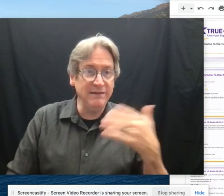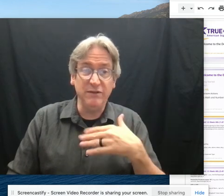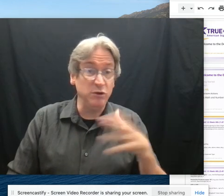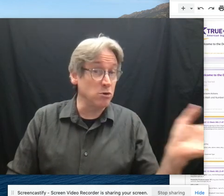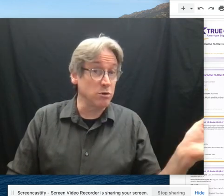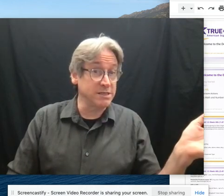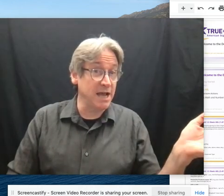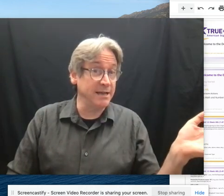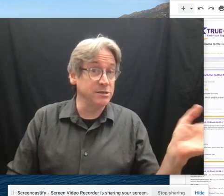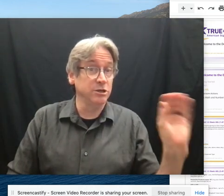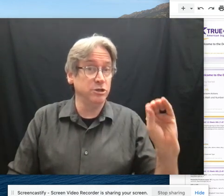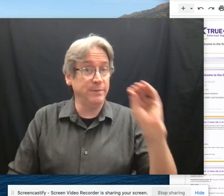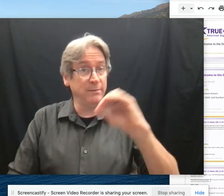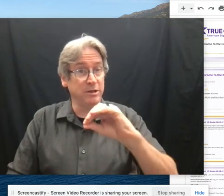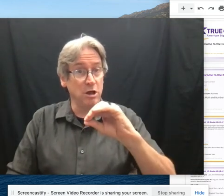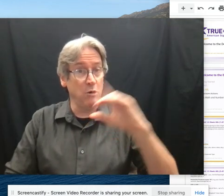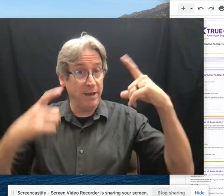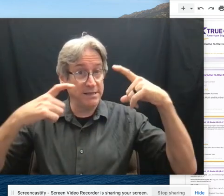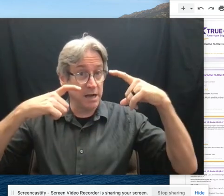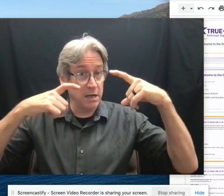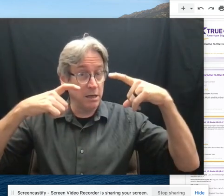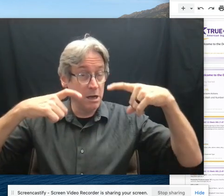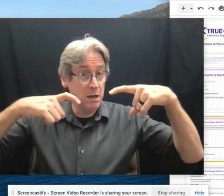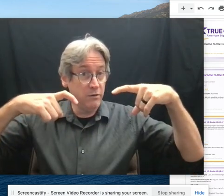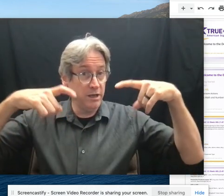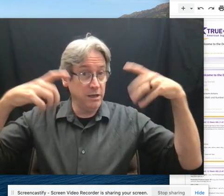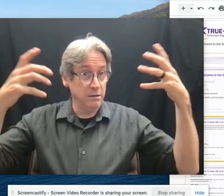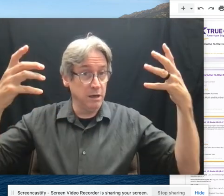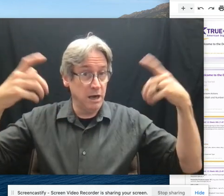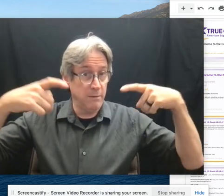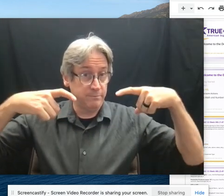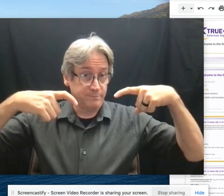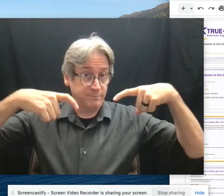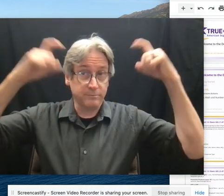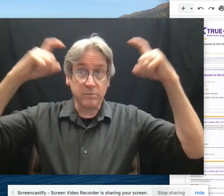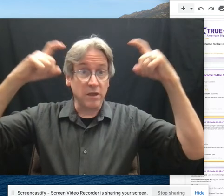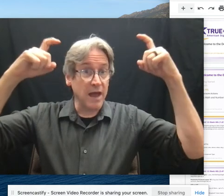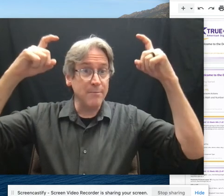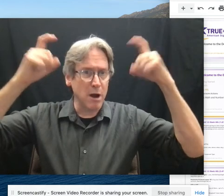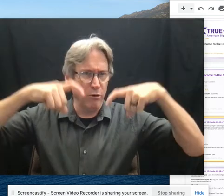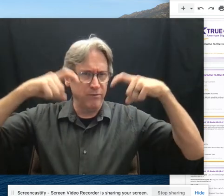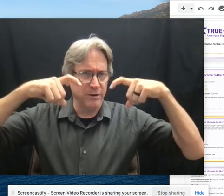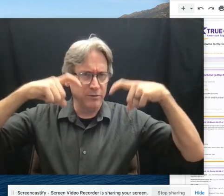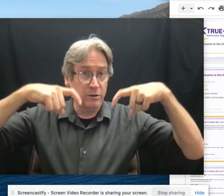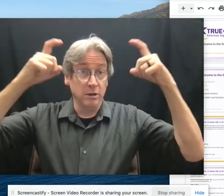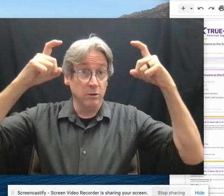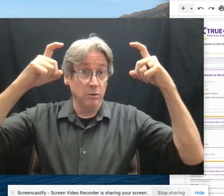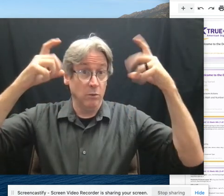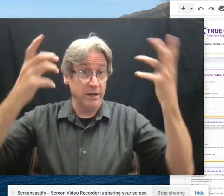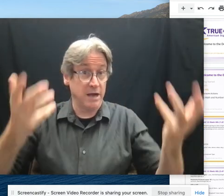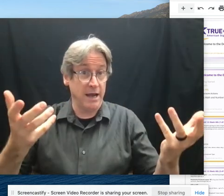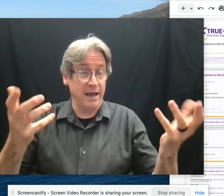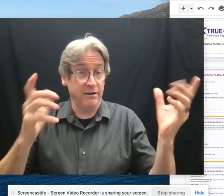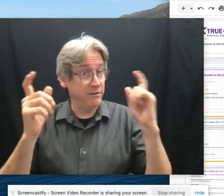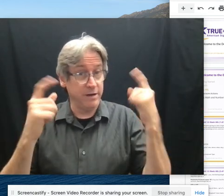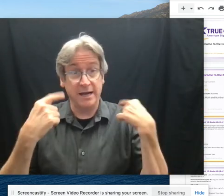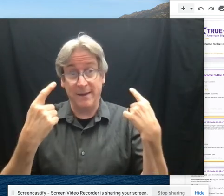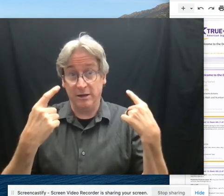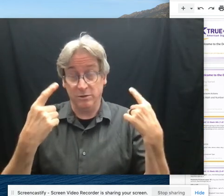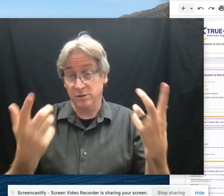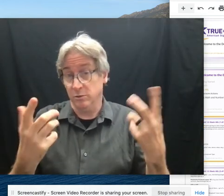Ideally, even if you don't know the signs, you should be able to know based on the eyebrow movement, what kind, and